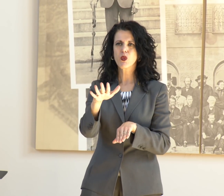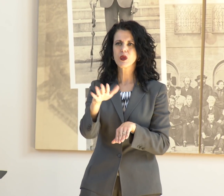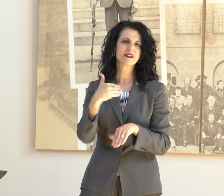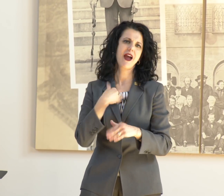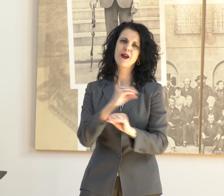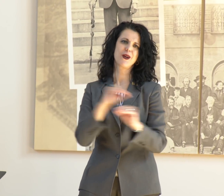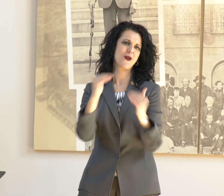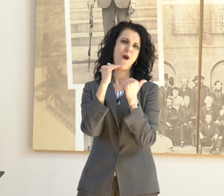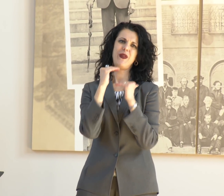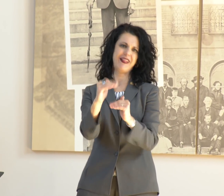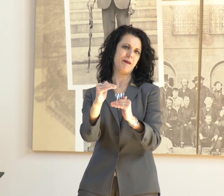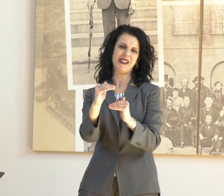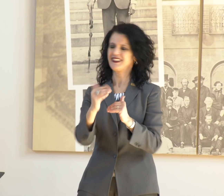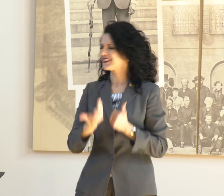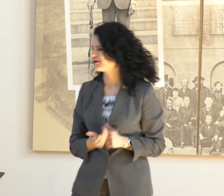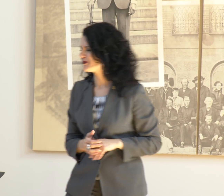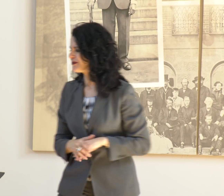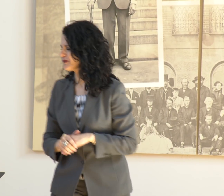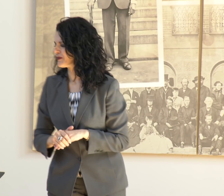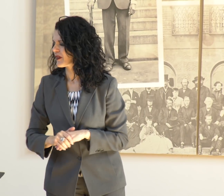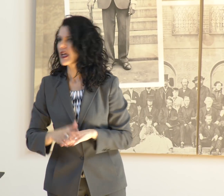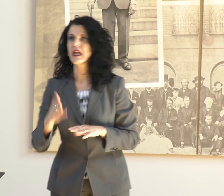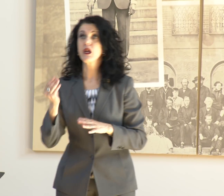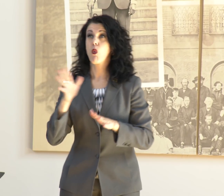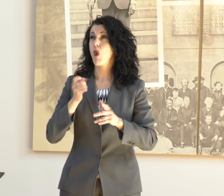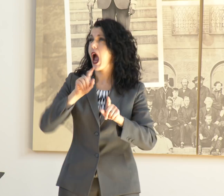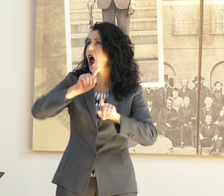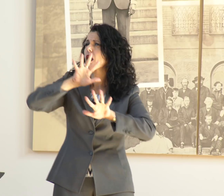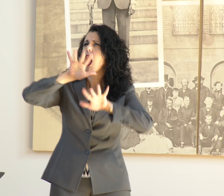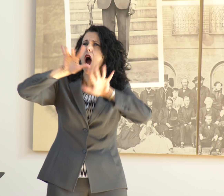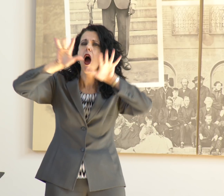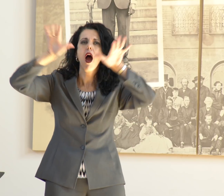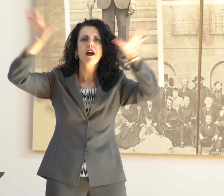And so we can see his influence was limitless.